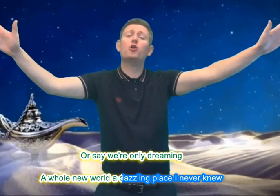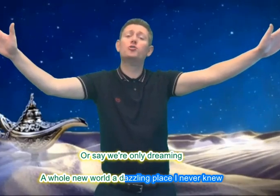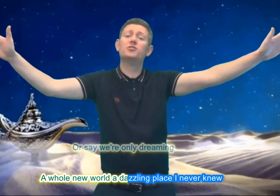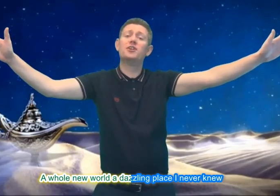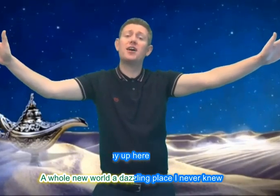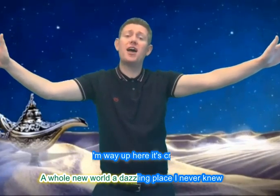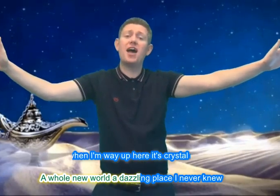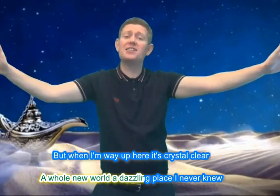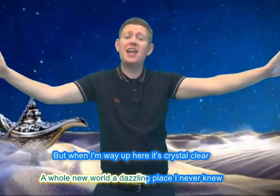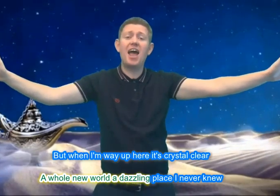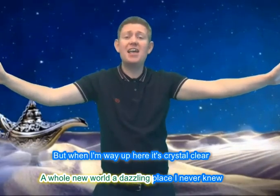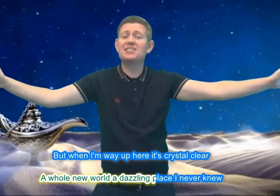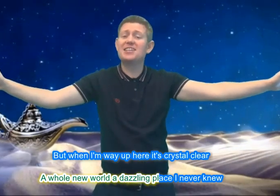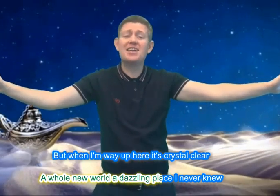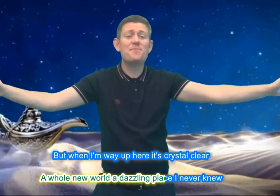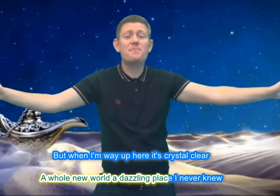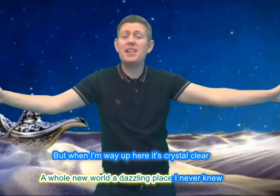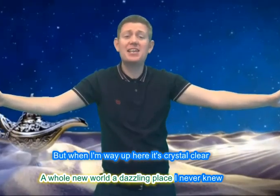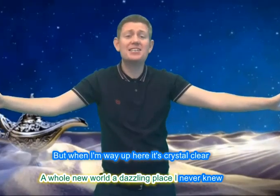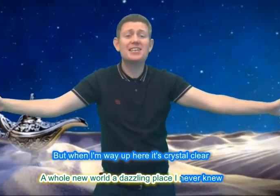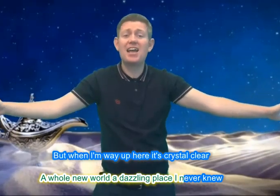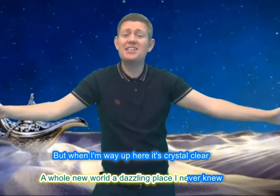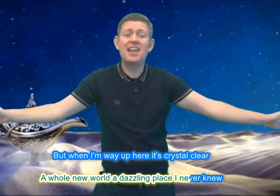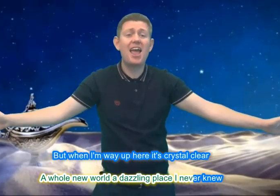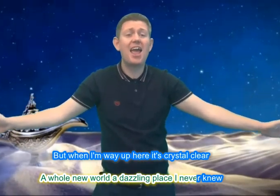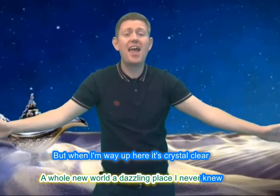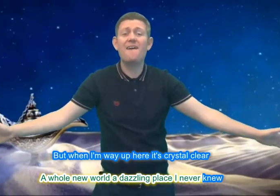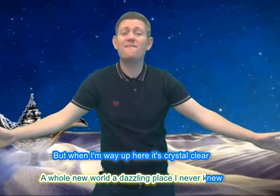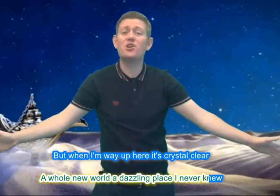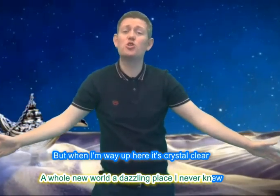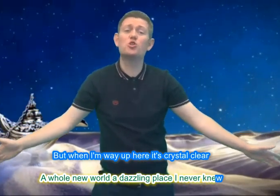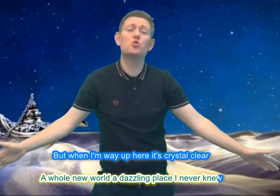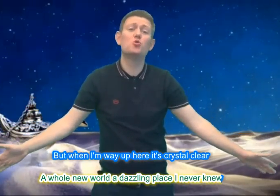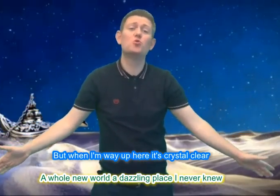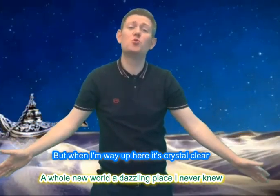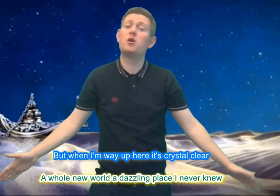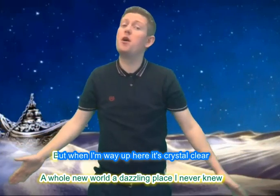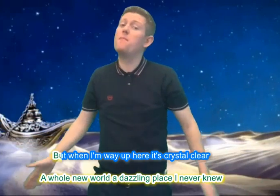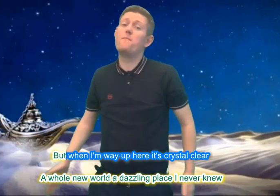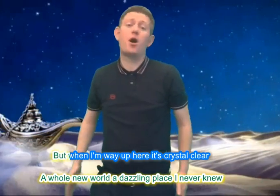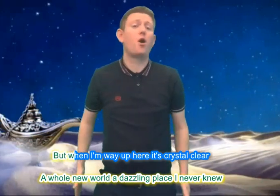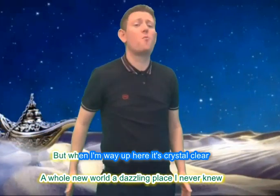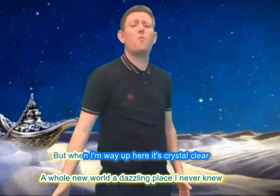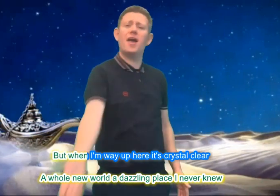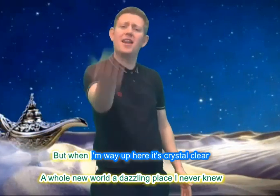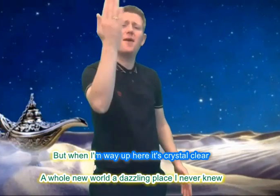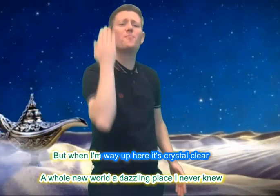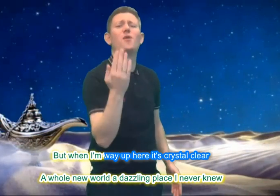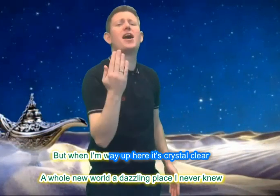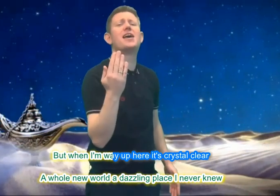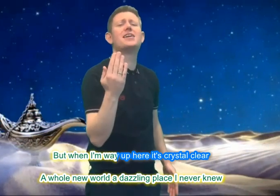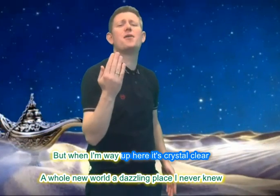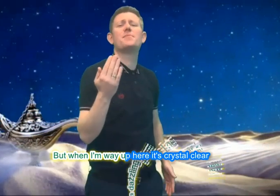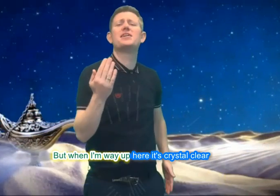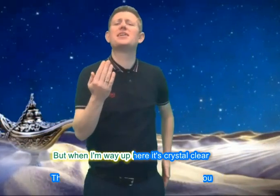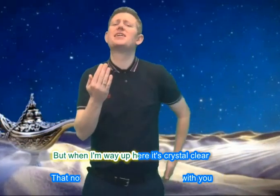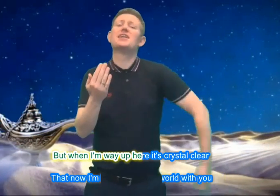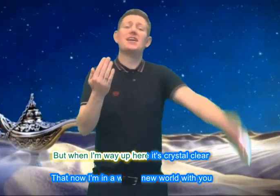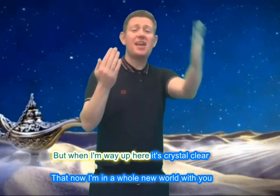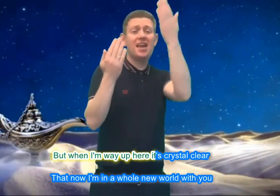world, a dazzling place I never knew. But when I'm way up here,